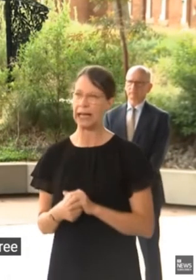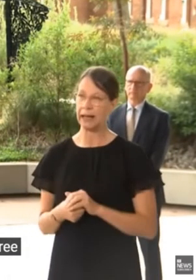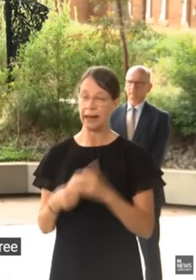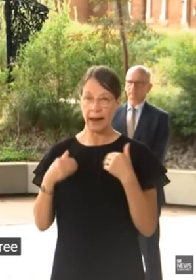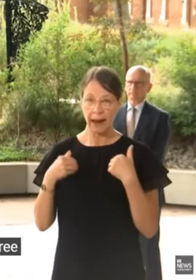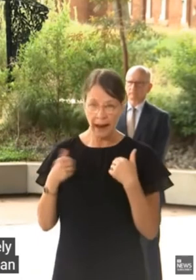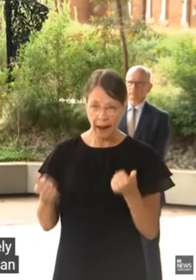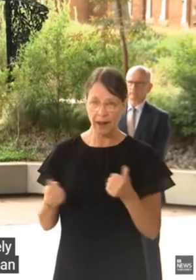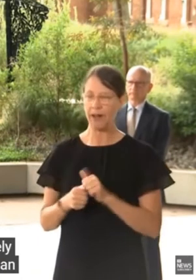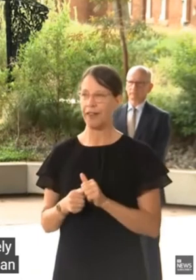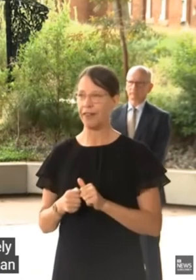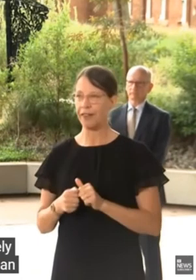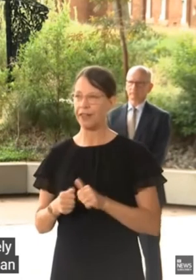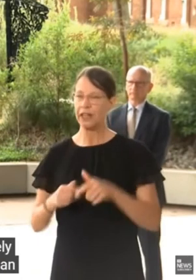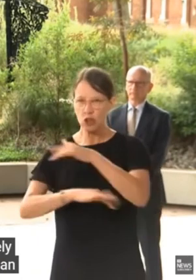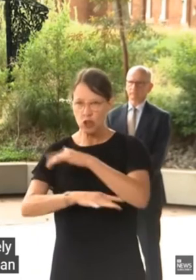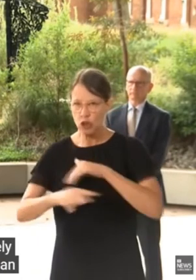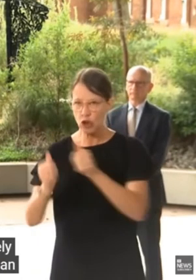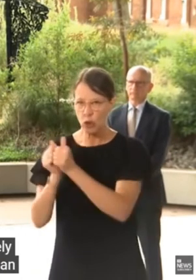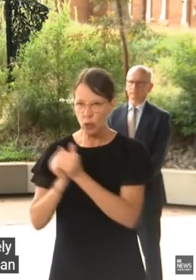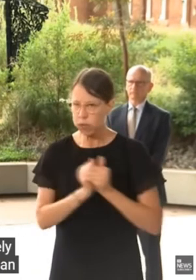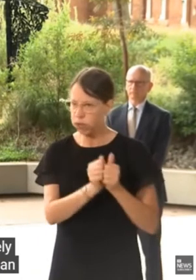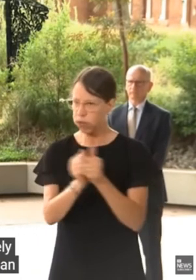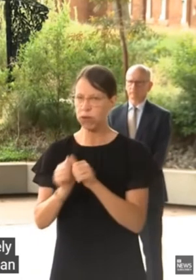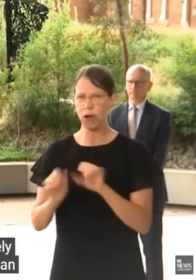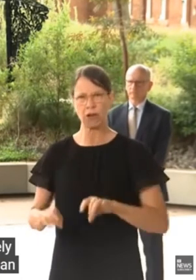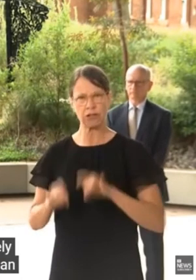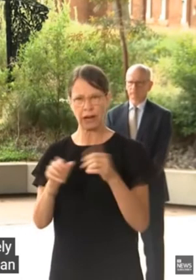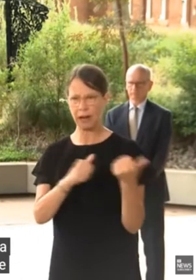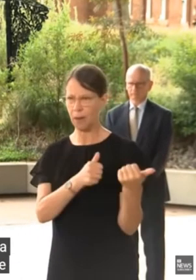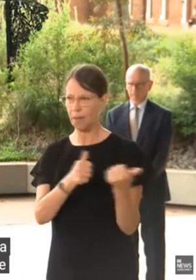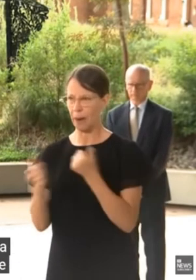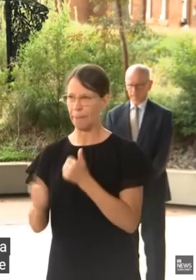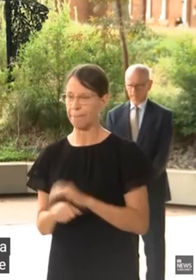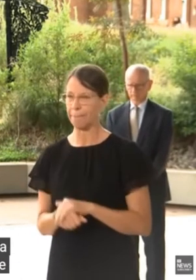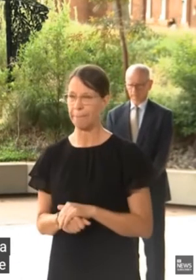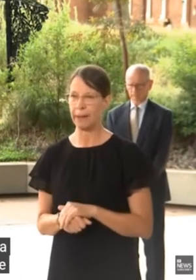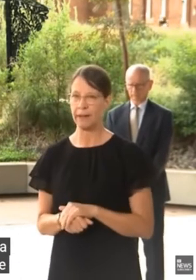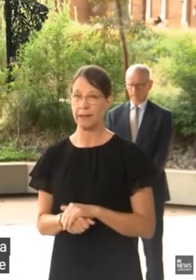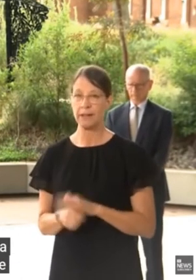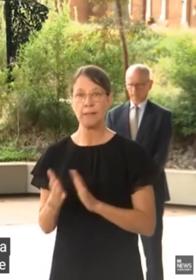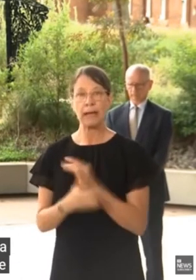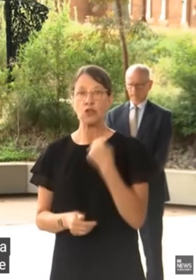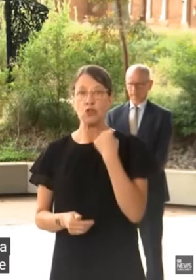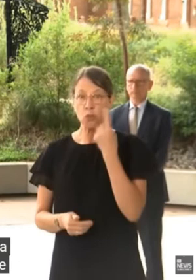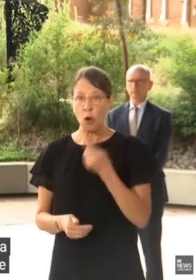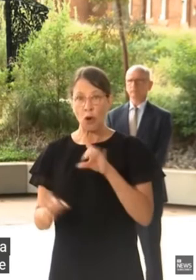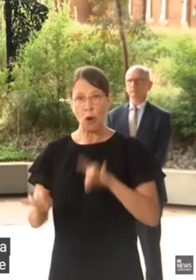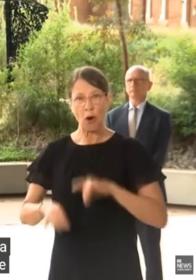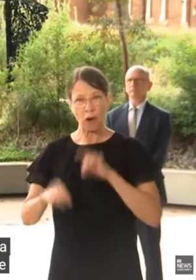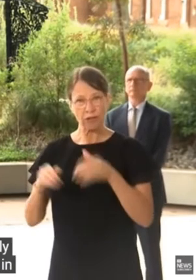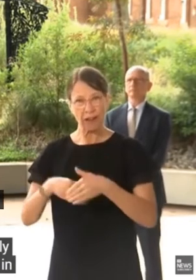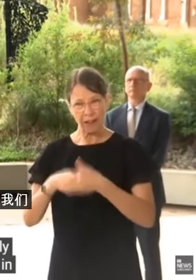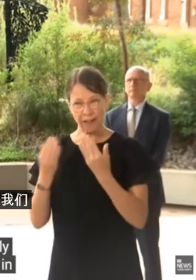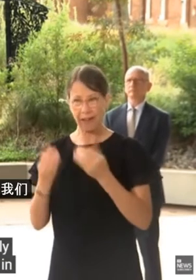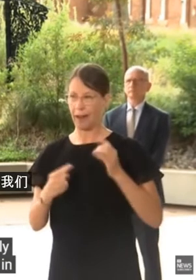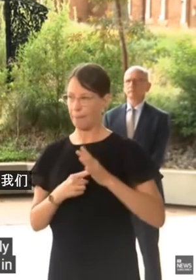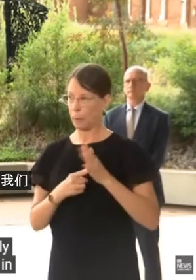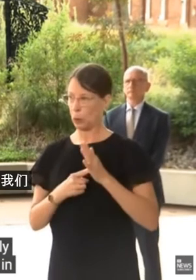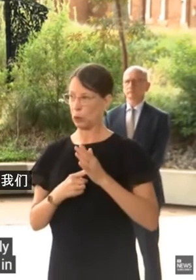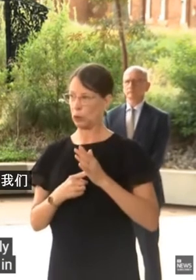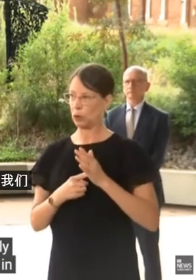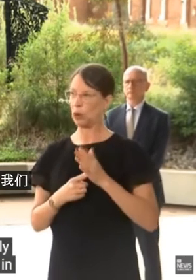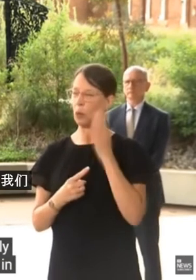perspective, Australia has done incredibly well. And I think as we come in and celebrate Australia Day tomorrow, an important day for our nation,